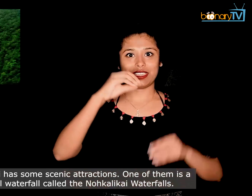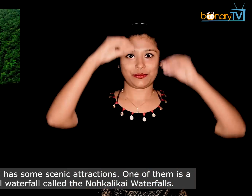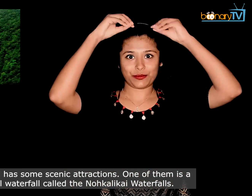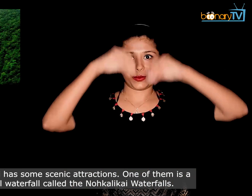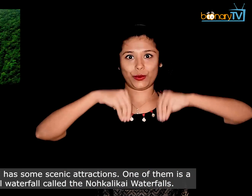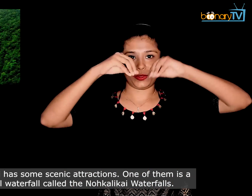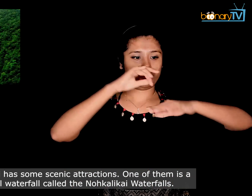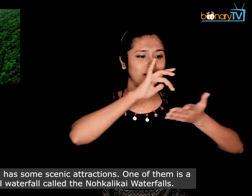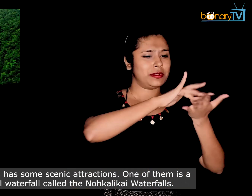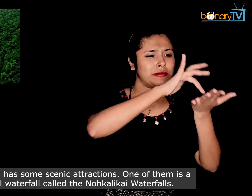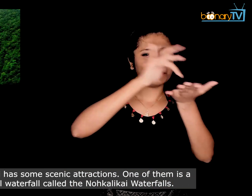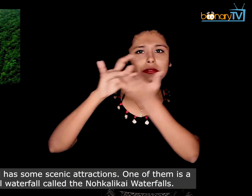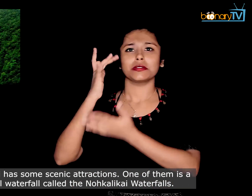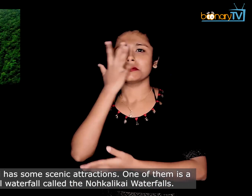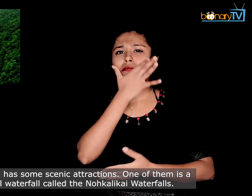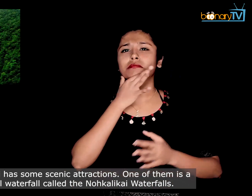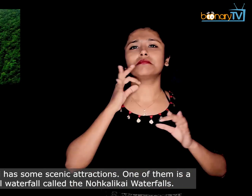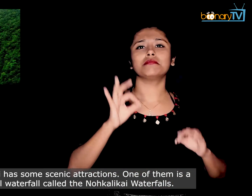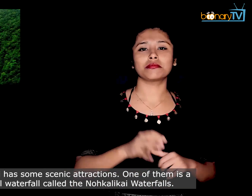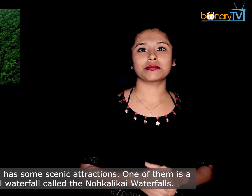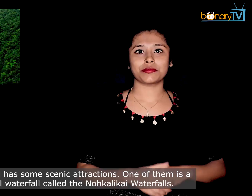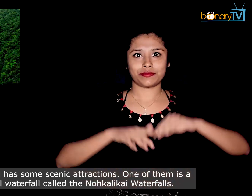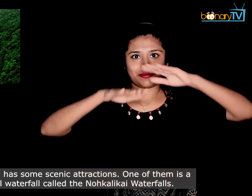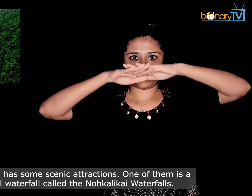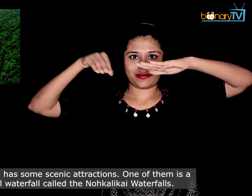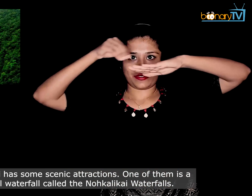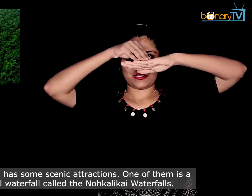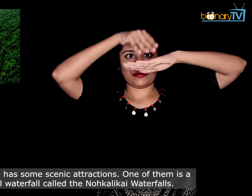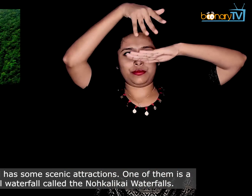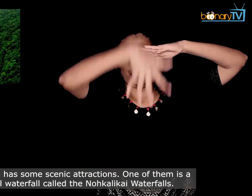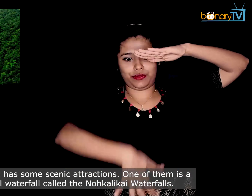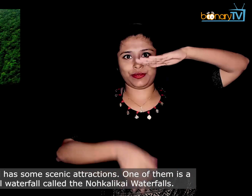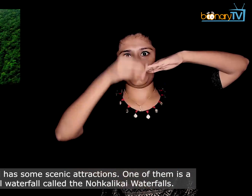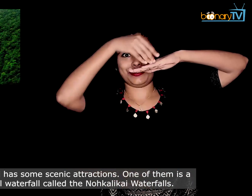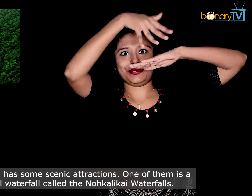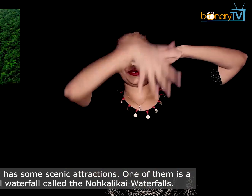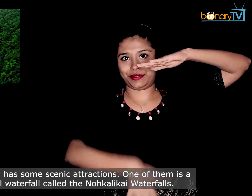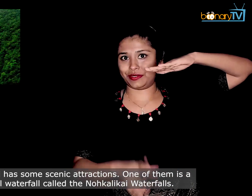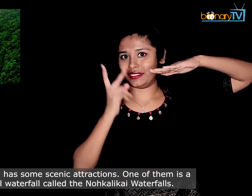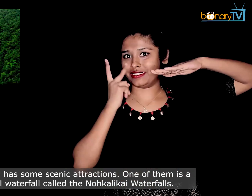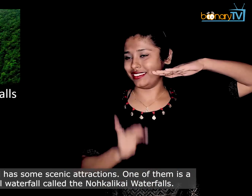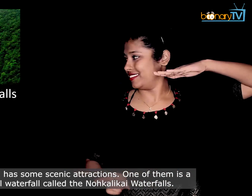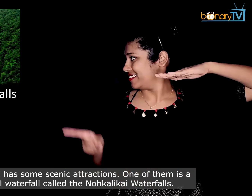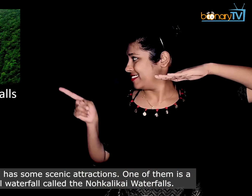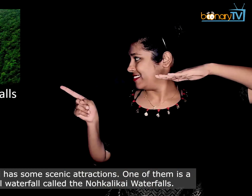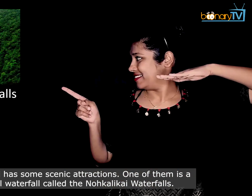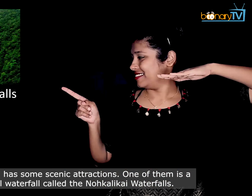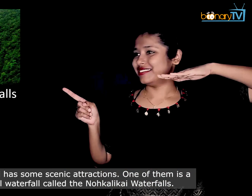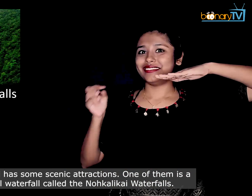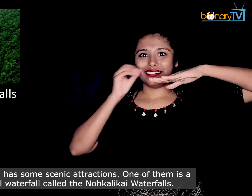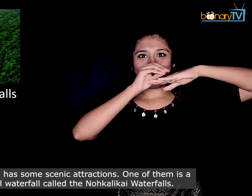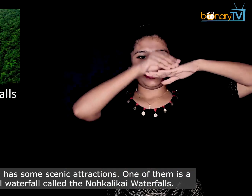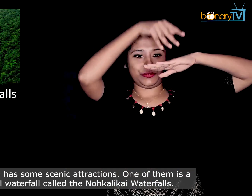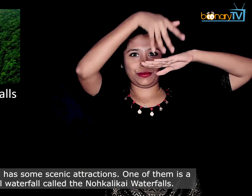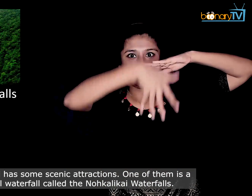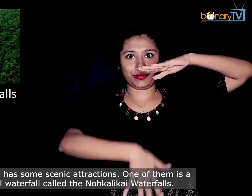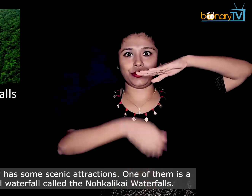Cherrapunji has some scenic attractions. One of them is a beautiful waterfall called the Nokalikai